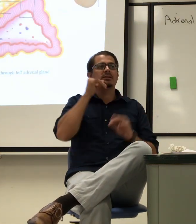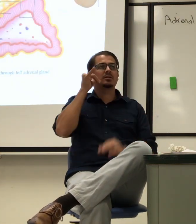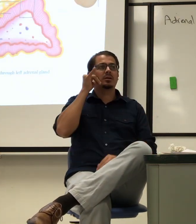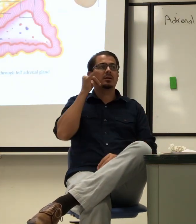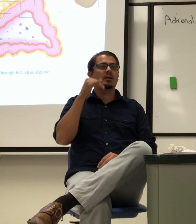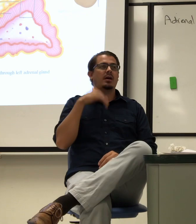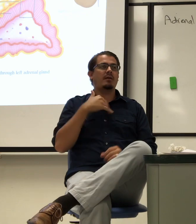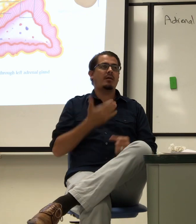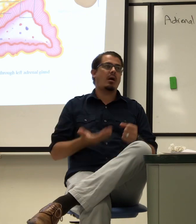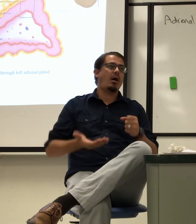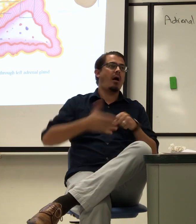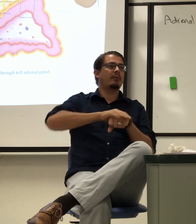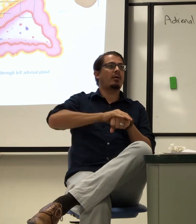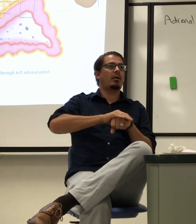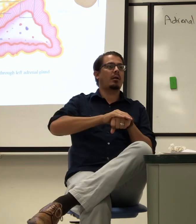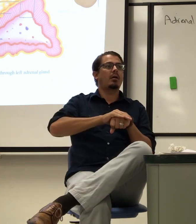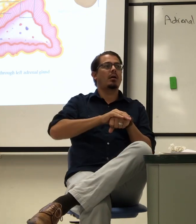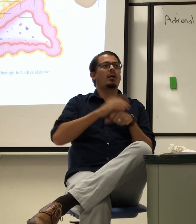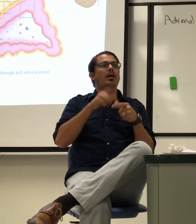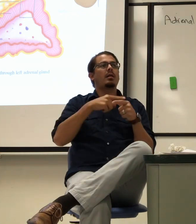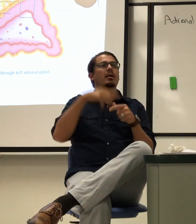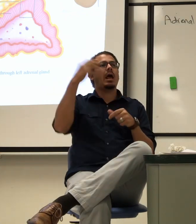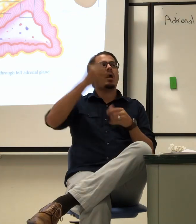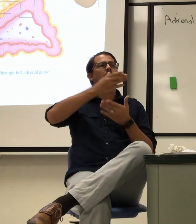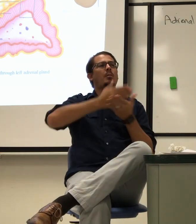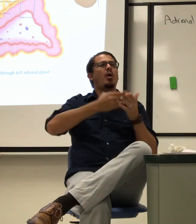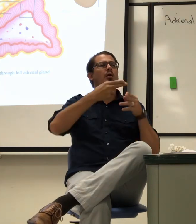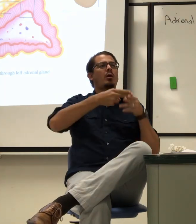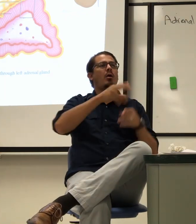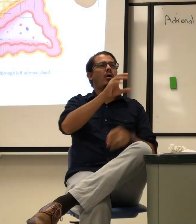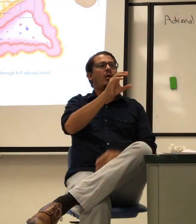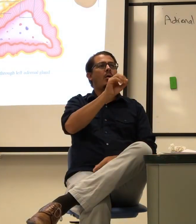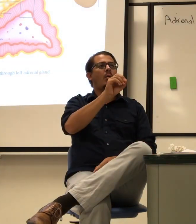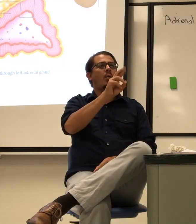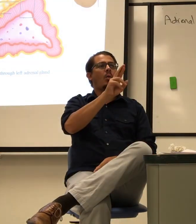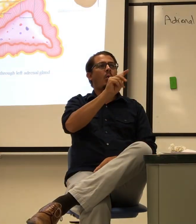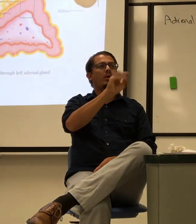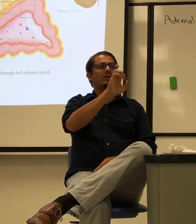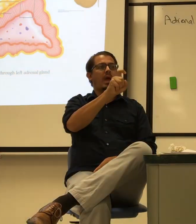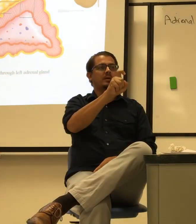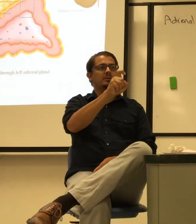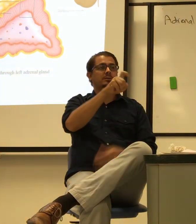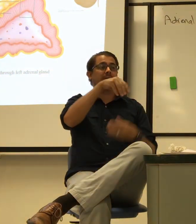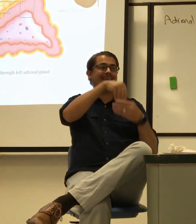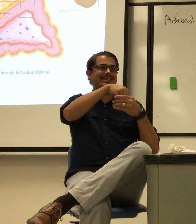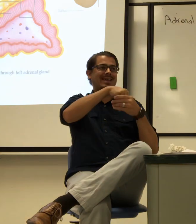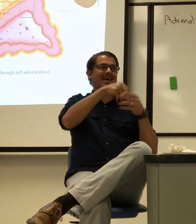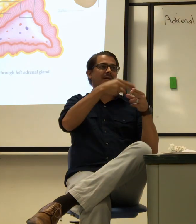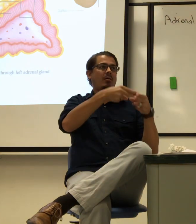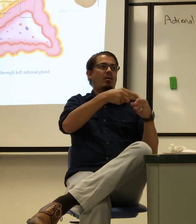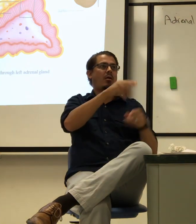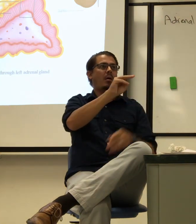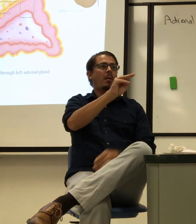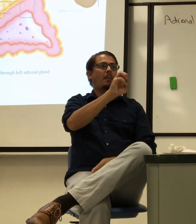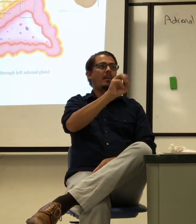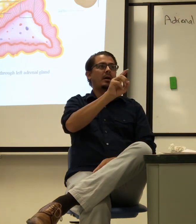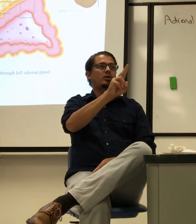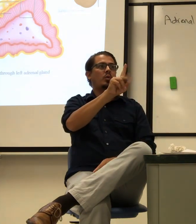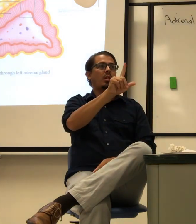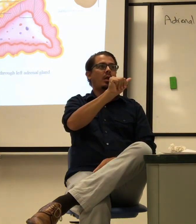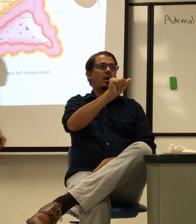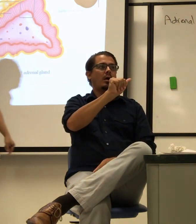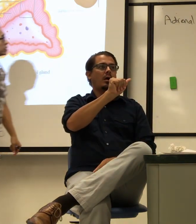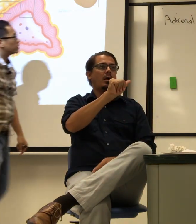covered with a capsule. And there's an outer part that we refer to as the cortex, the inner part which we refer to as medulla. In terms of